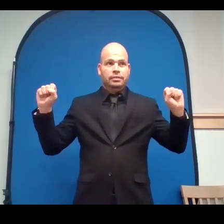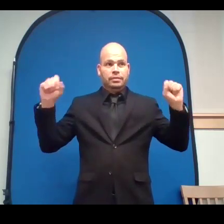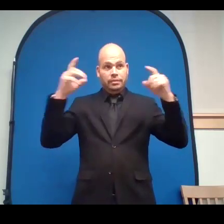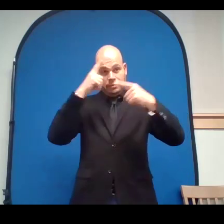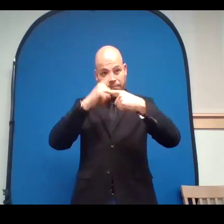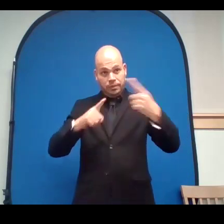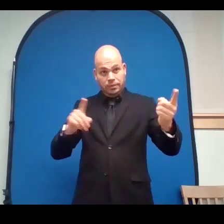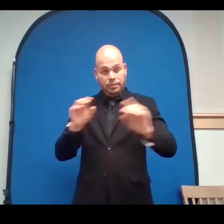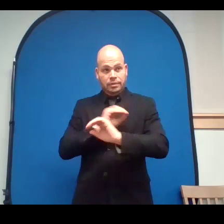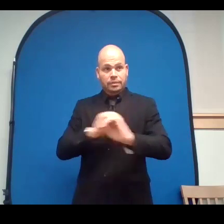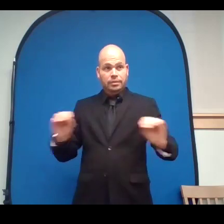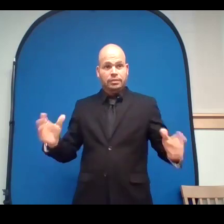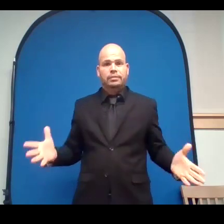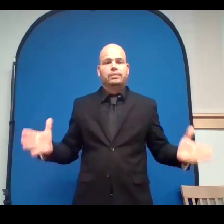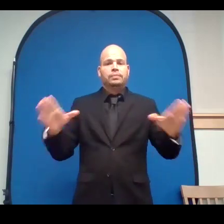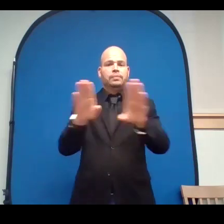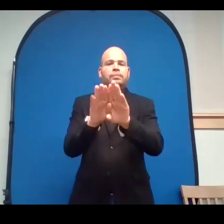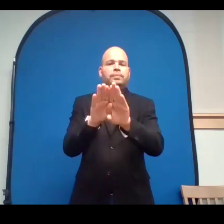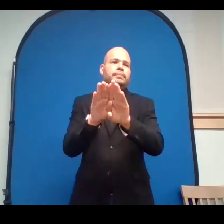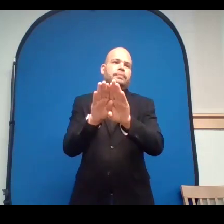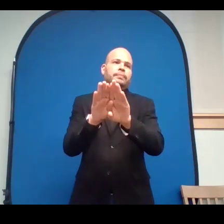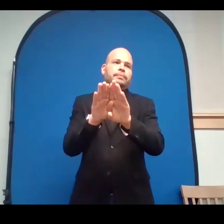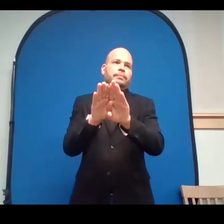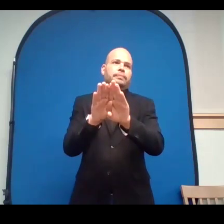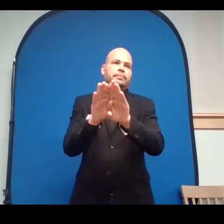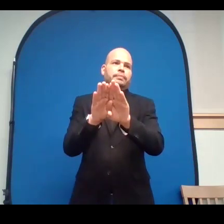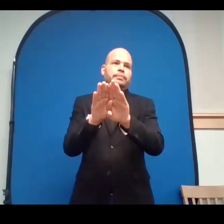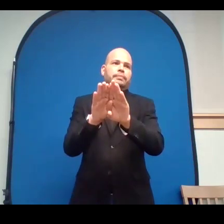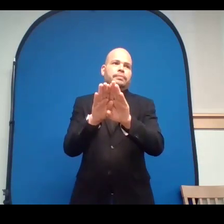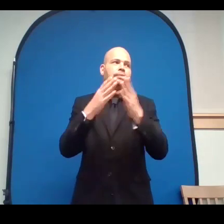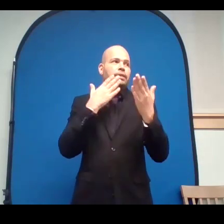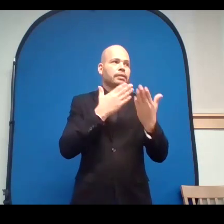There being none, motion carries. Thank you.